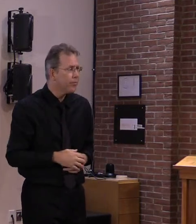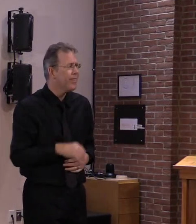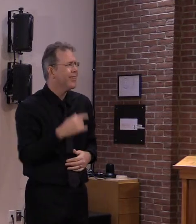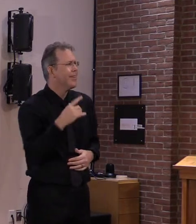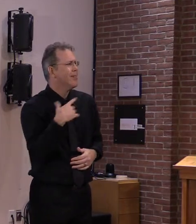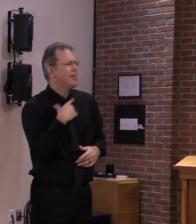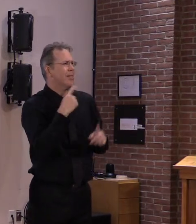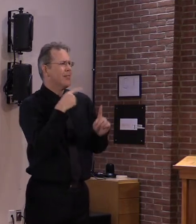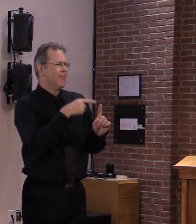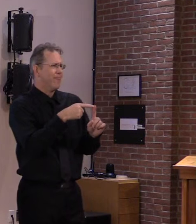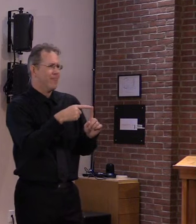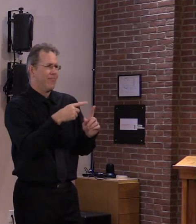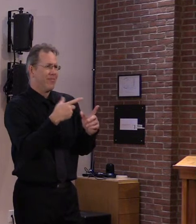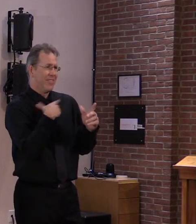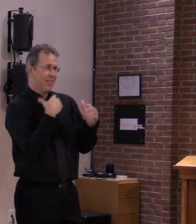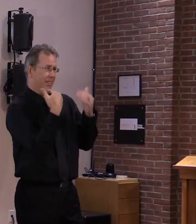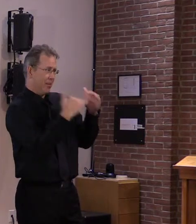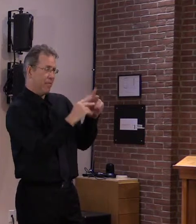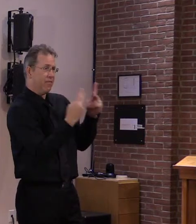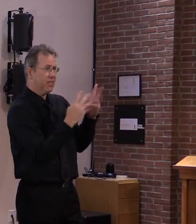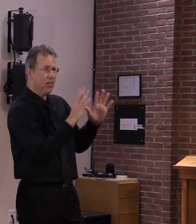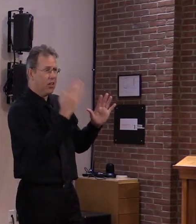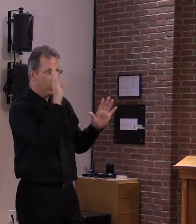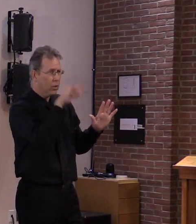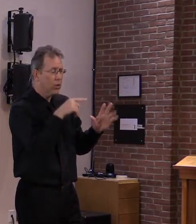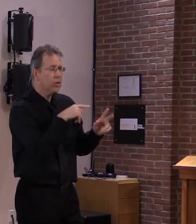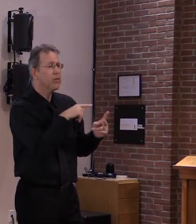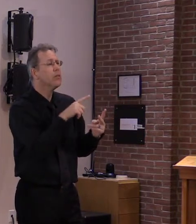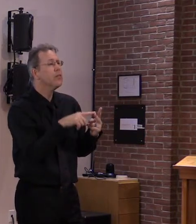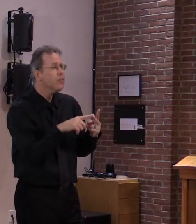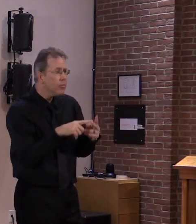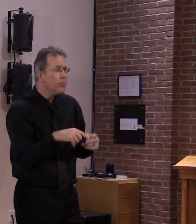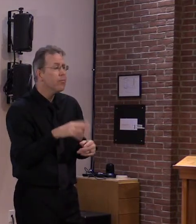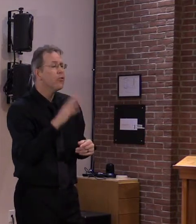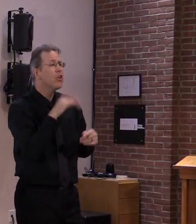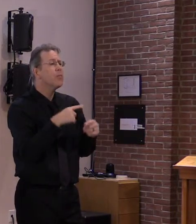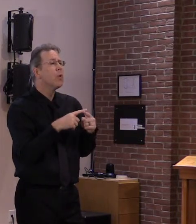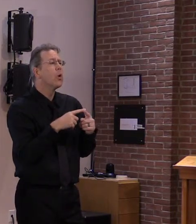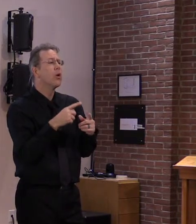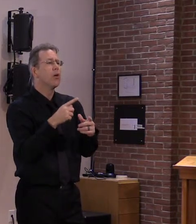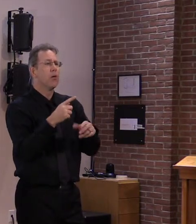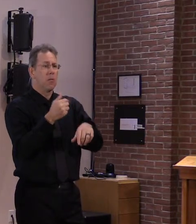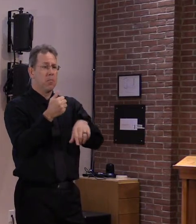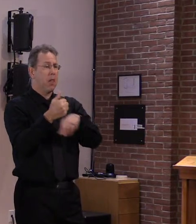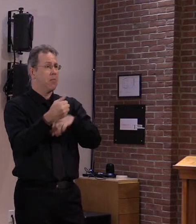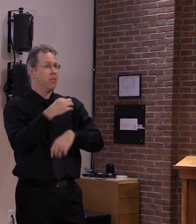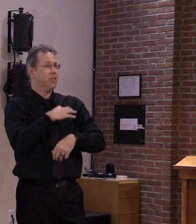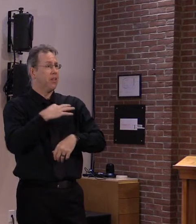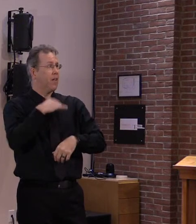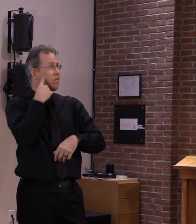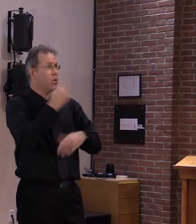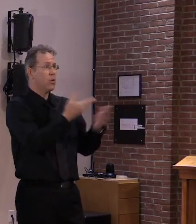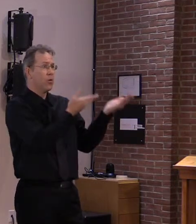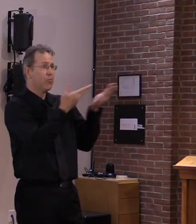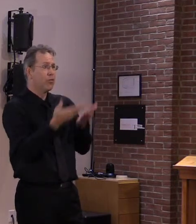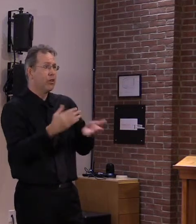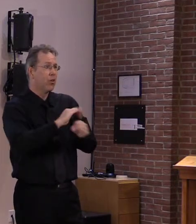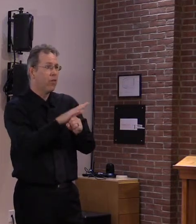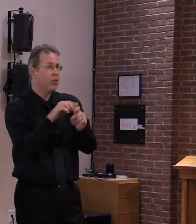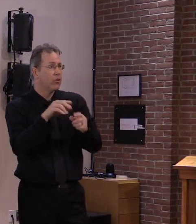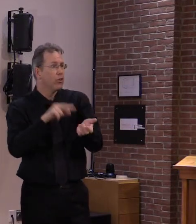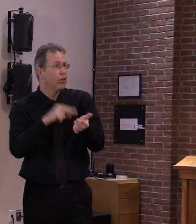of almost 9,300 individuals. That comes out to a 0.24% positivity rate.